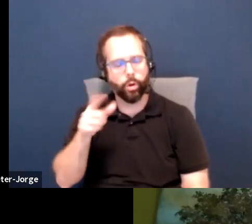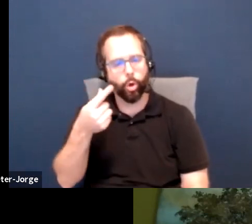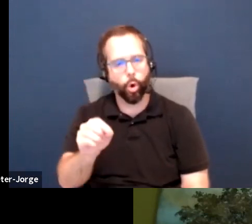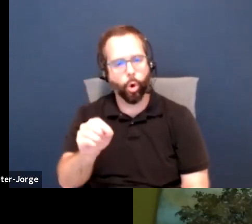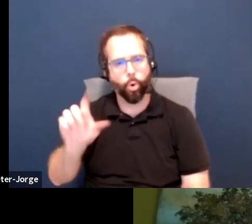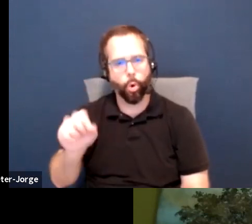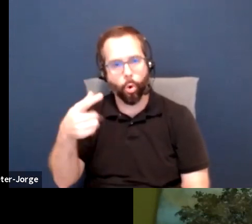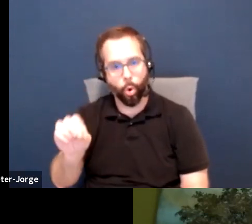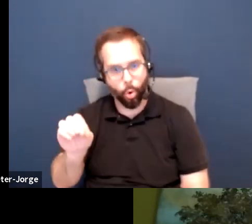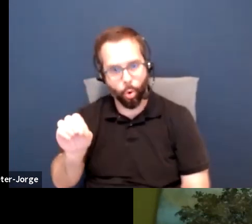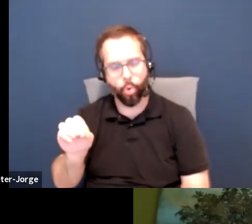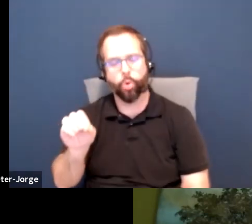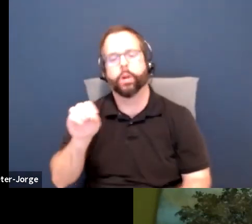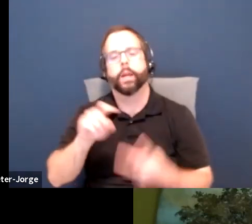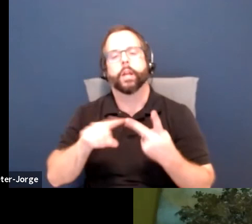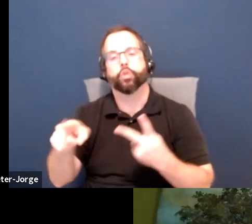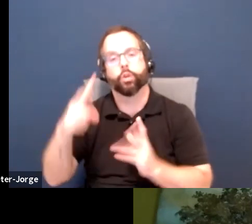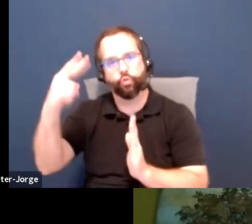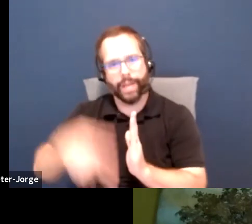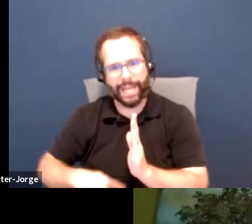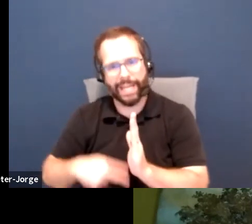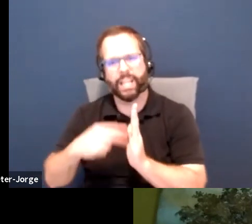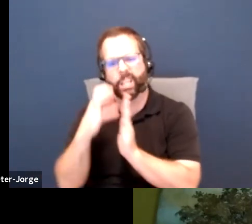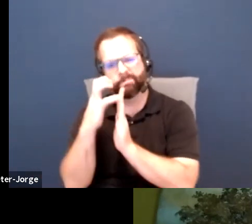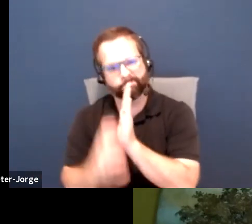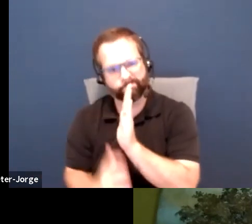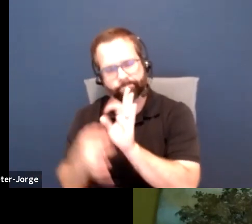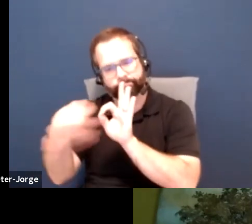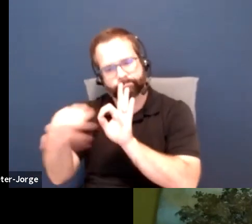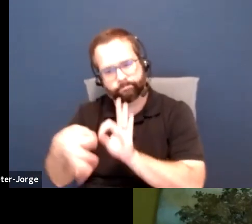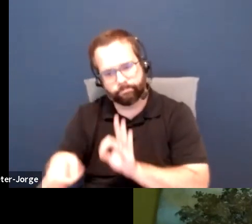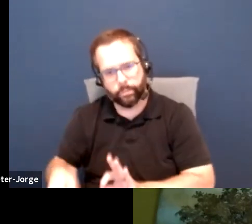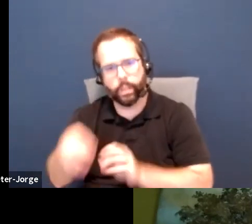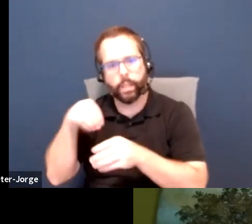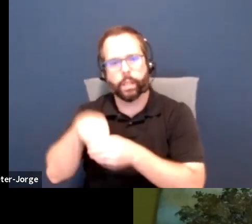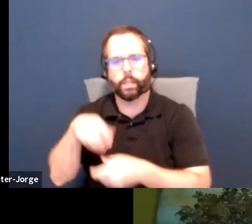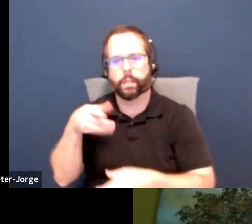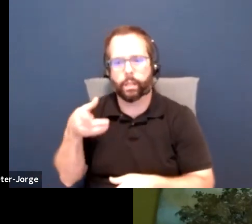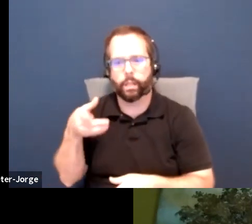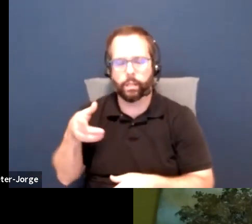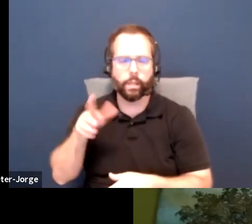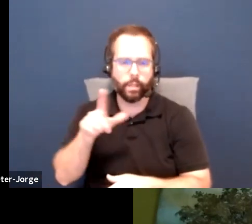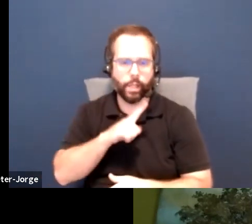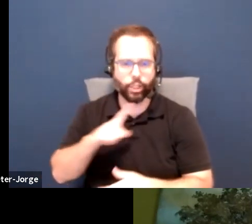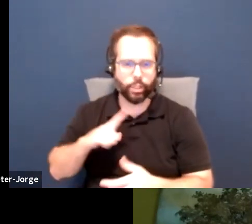So that was another great question, and I will paste that in the chat.